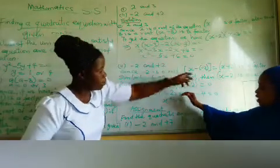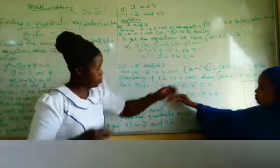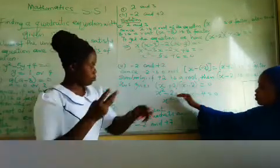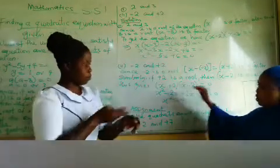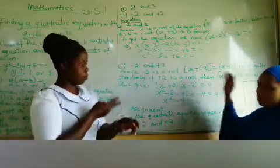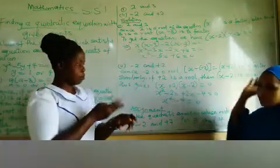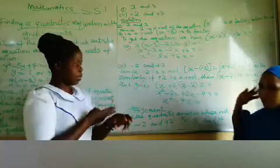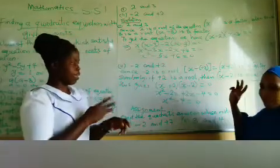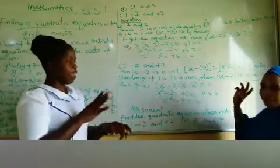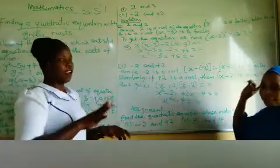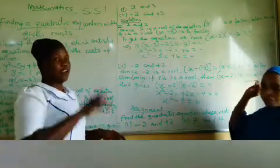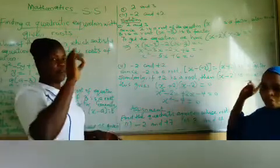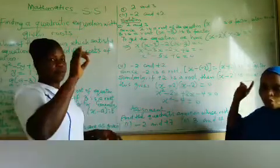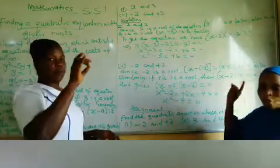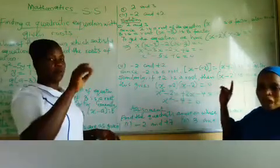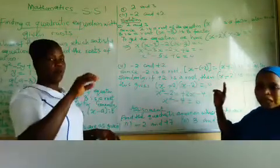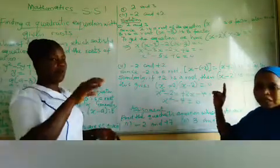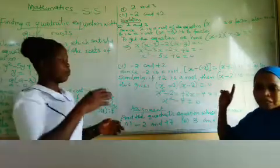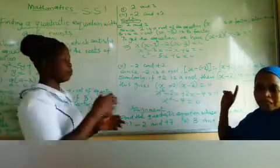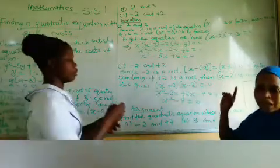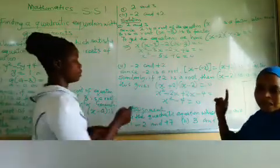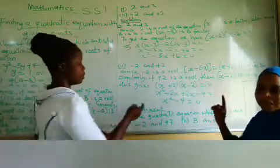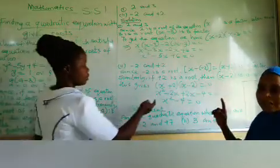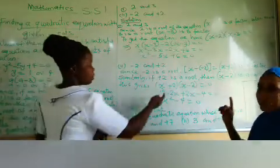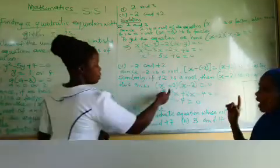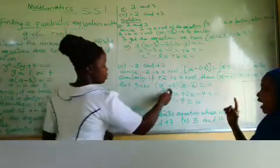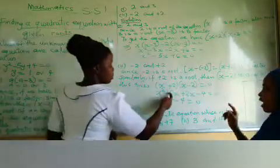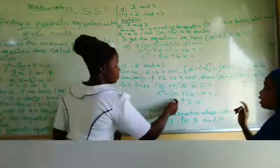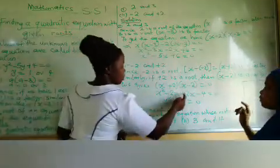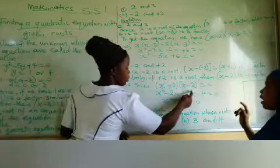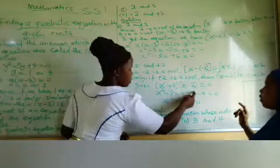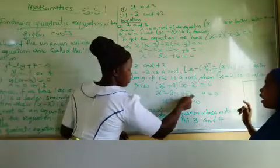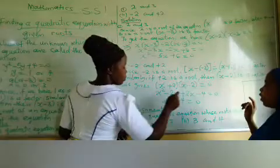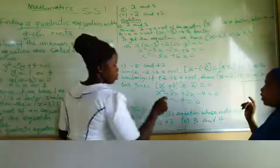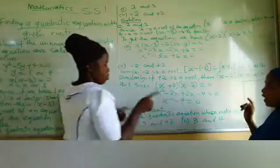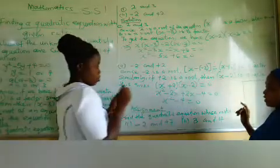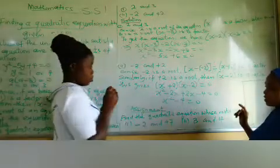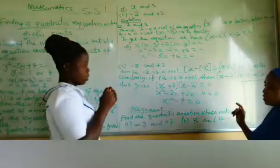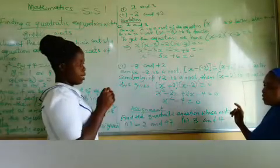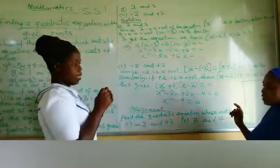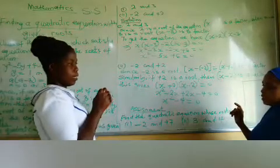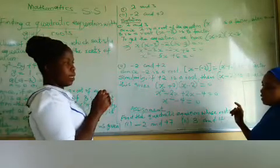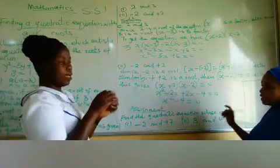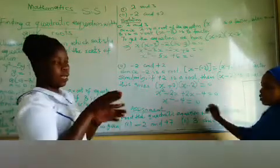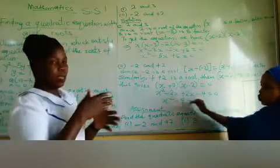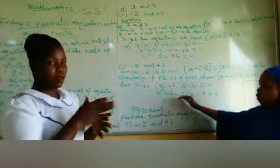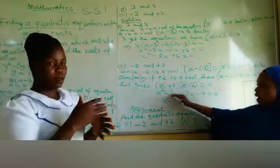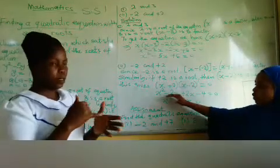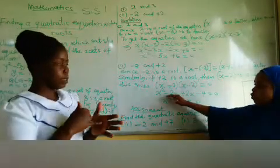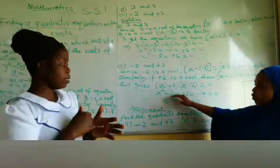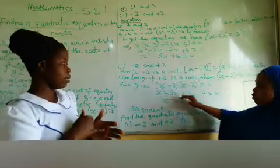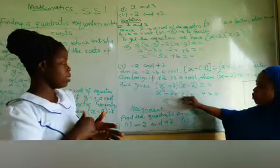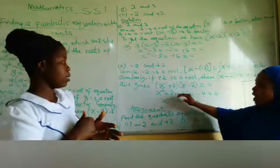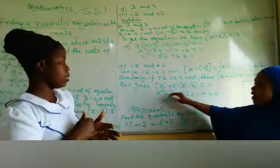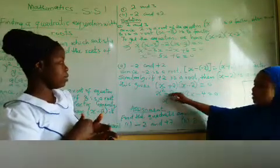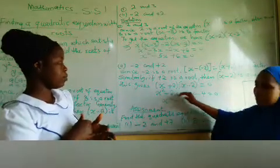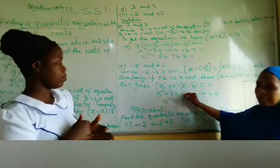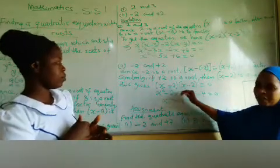terms always have 1 as the highest power on x. That is why you will usually simplify